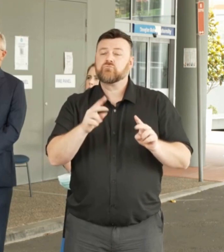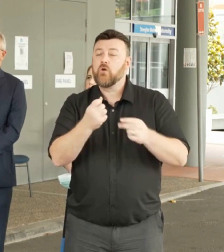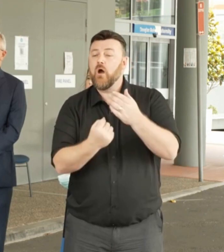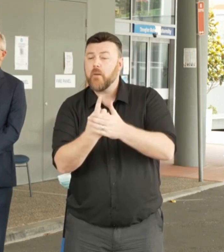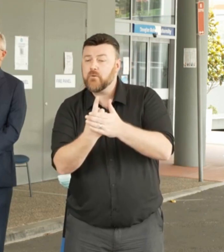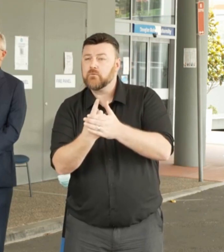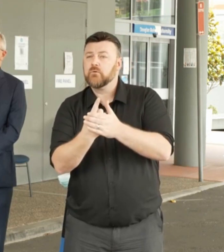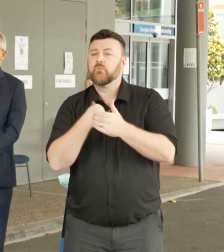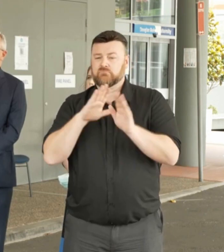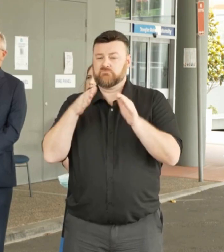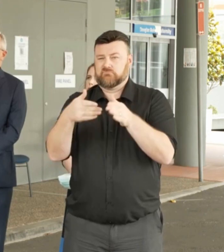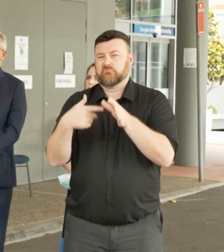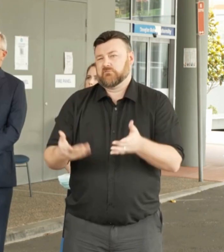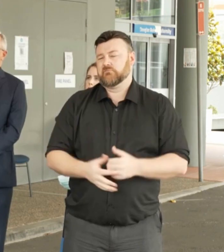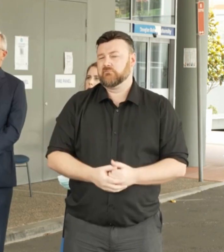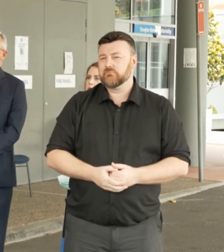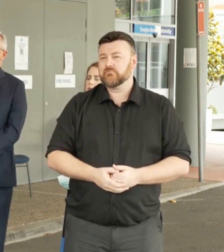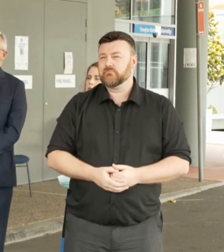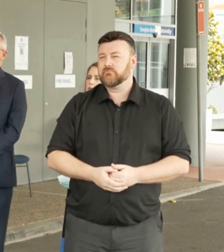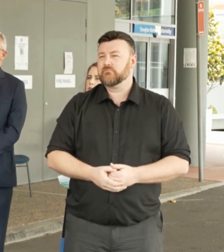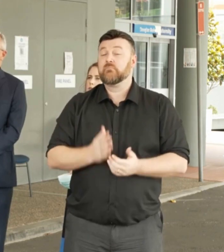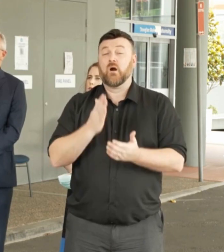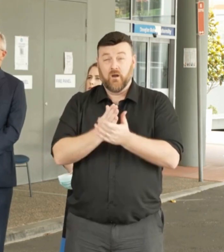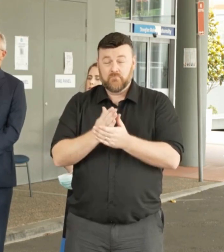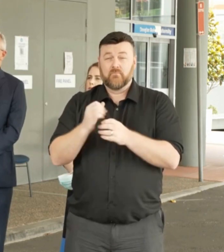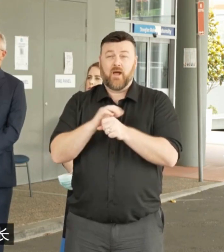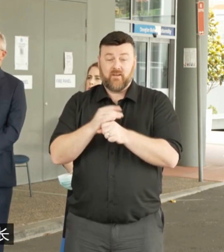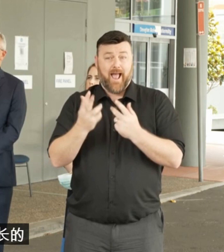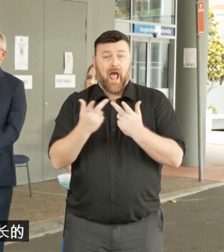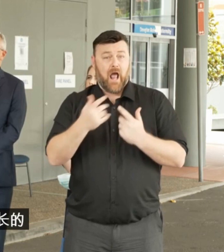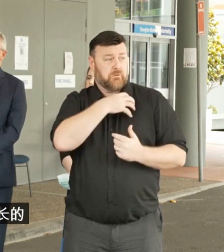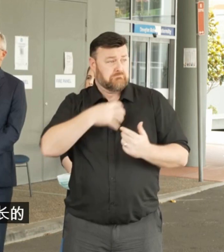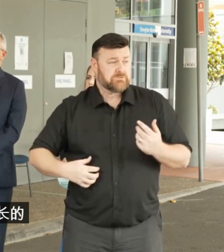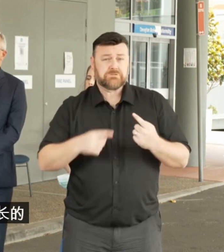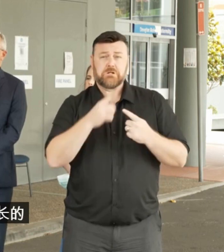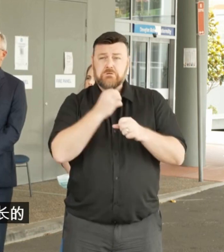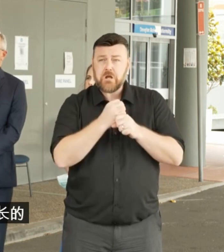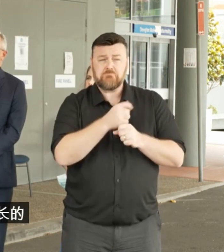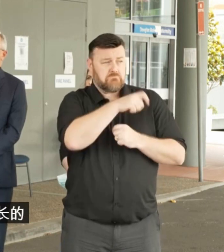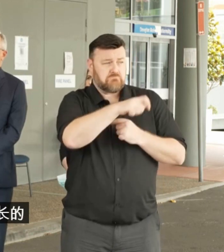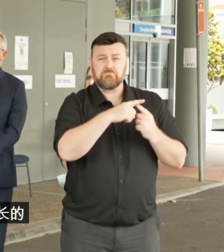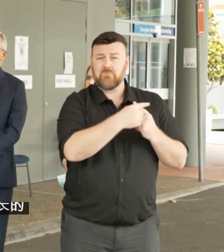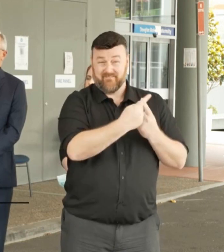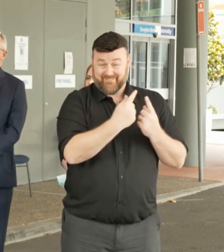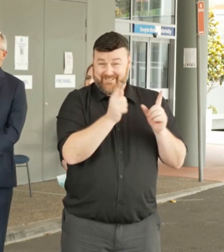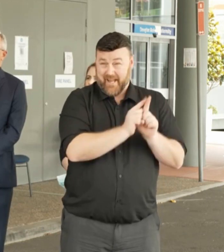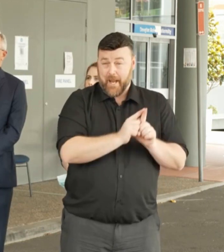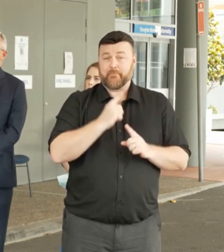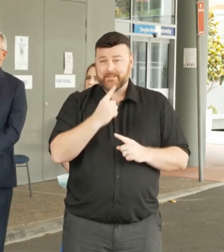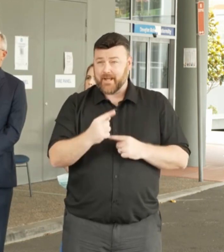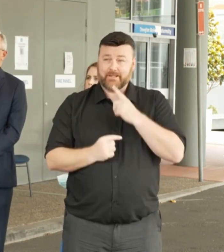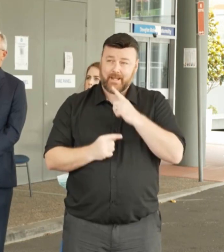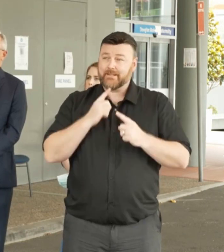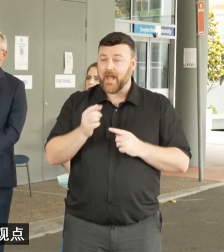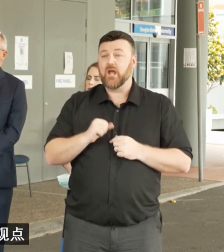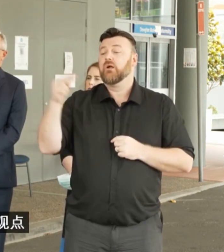One thing's for certain during COVID, and as the Treasurer who sat here and the Health Minister in press conference after press conference, there are always